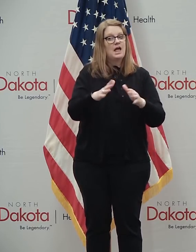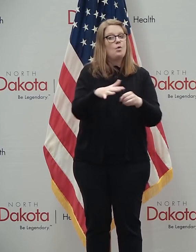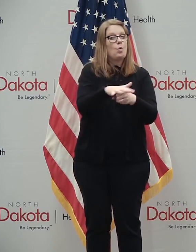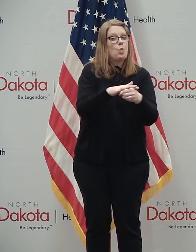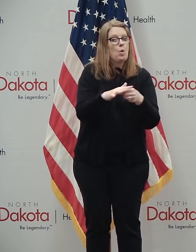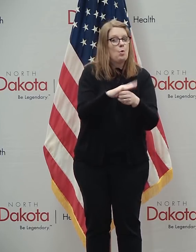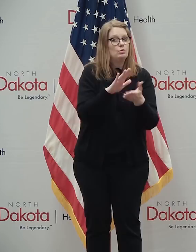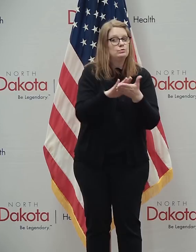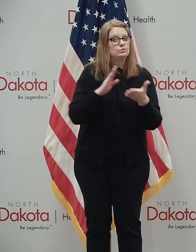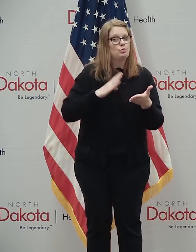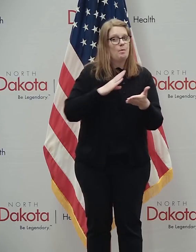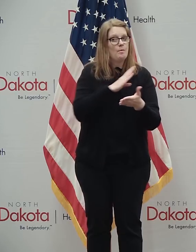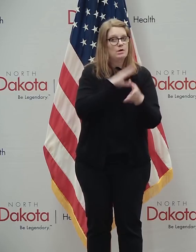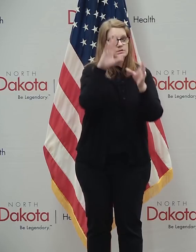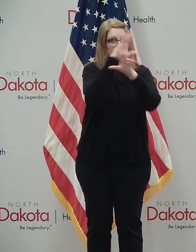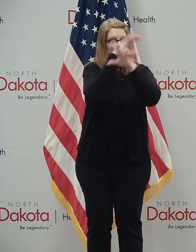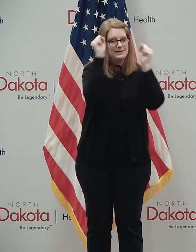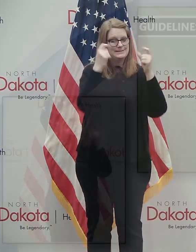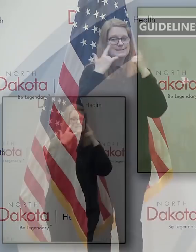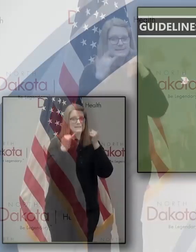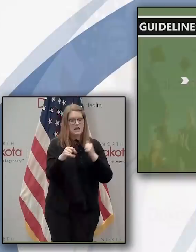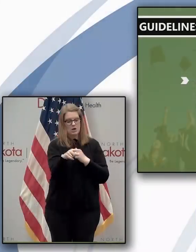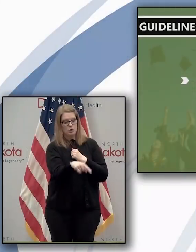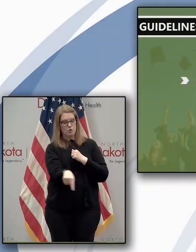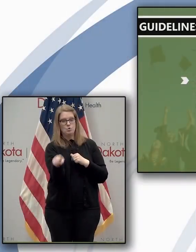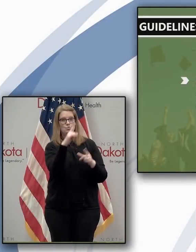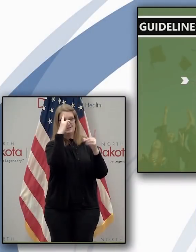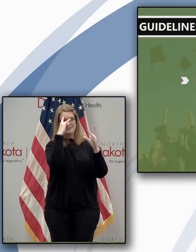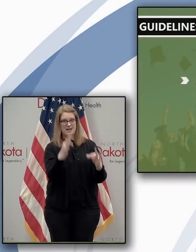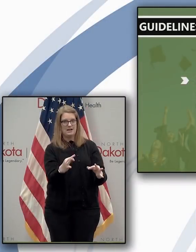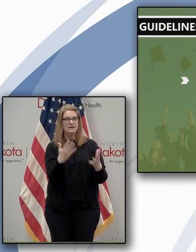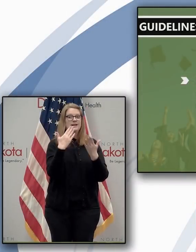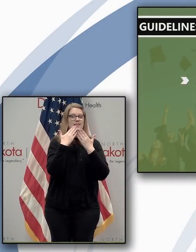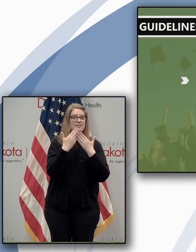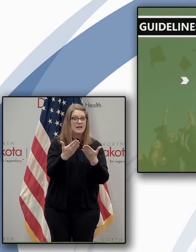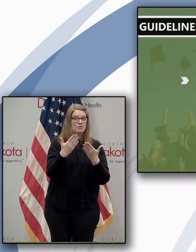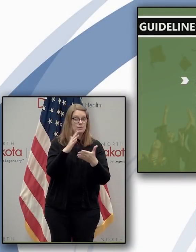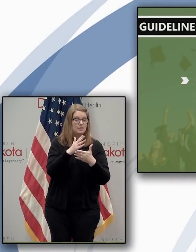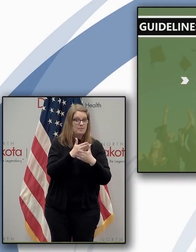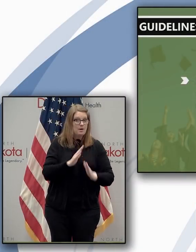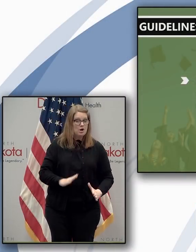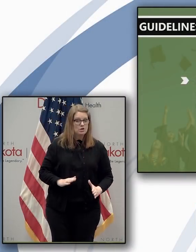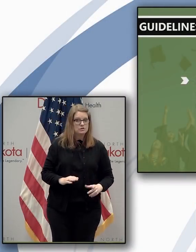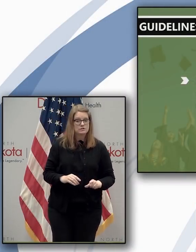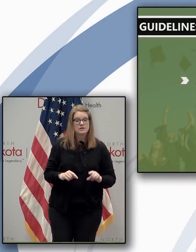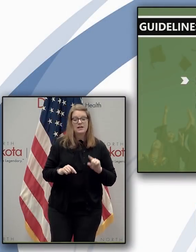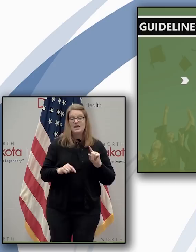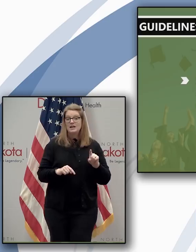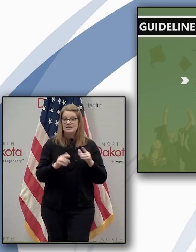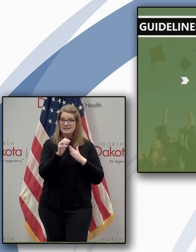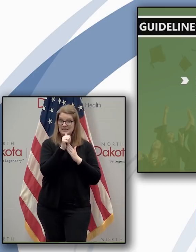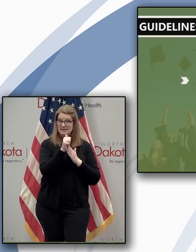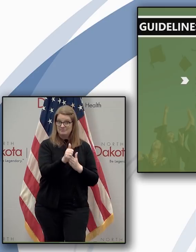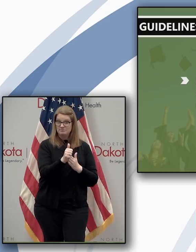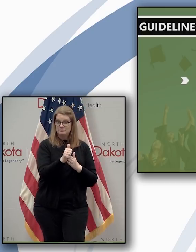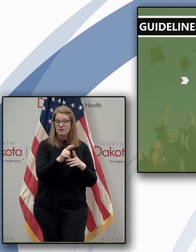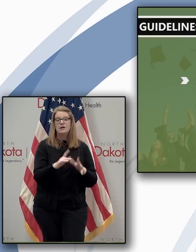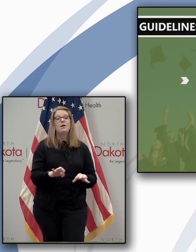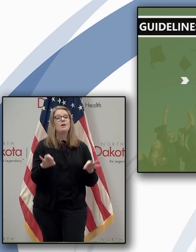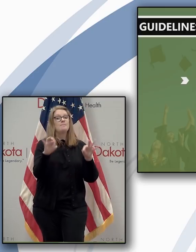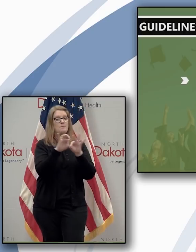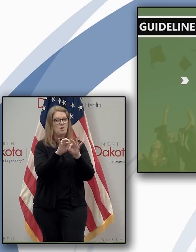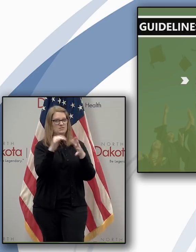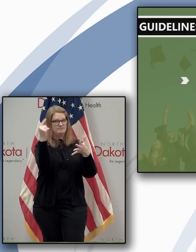and superintendents. So again, thank you to our partners. The guidance consists of several important